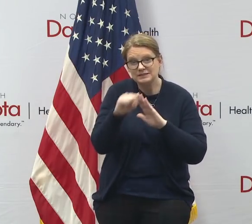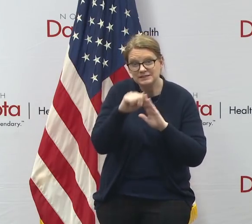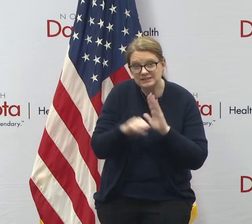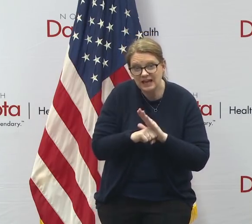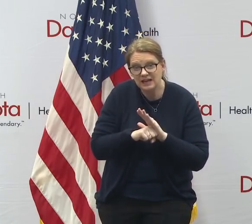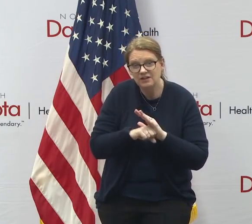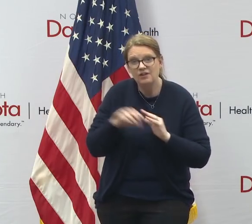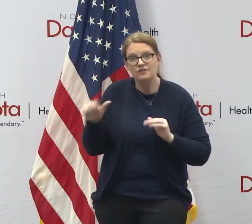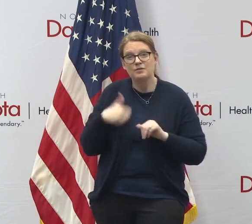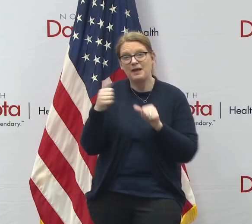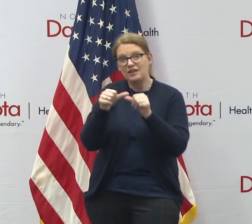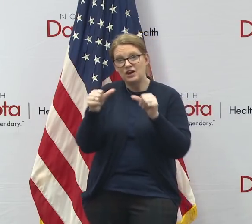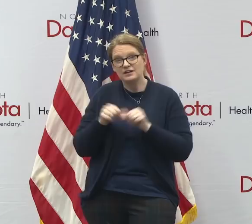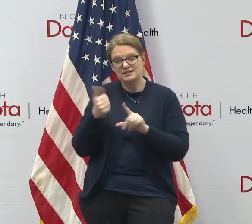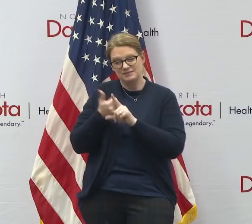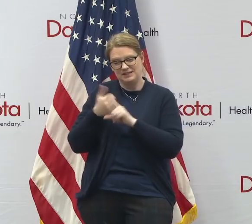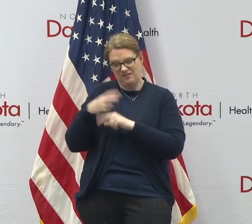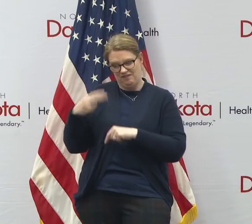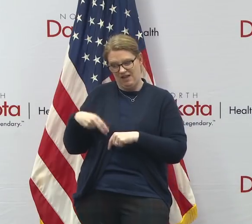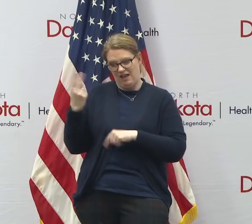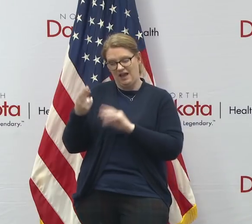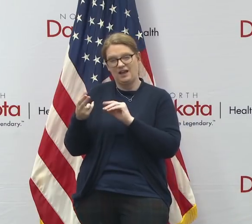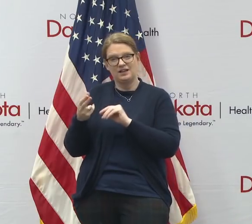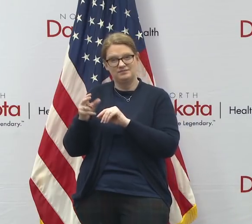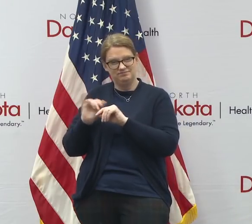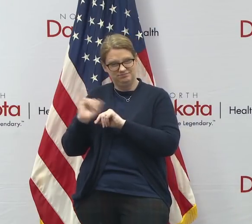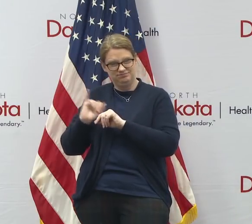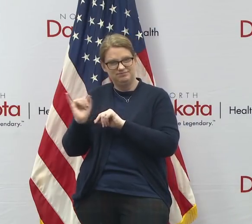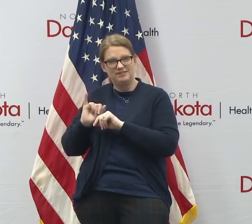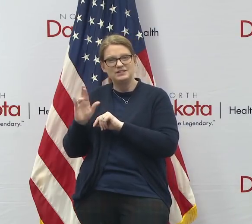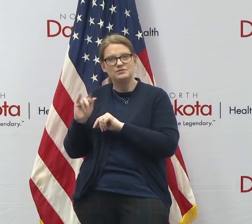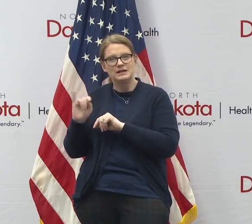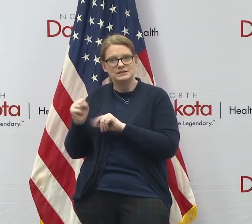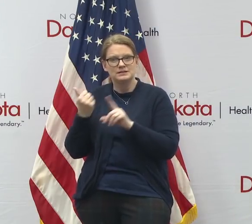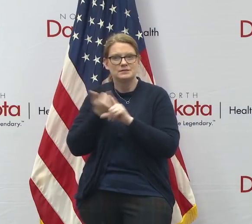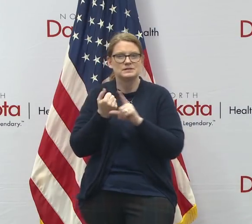those hotspots will self-isolate for 14 days.